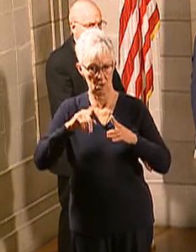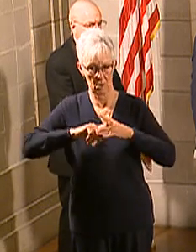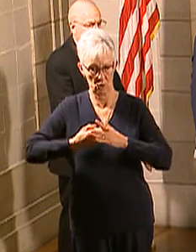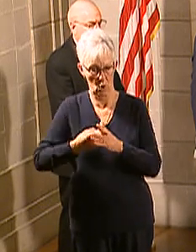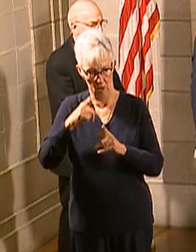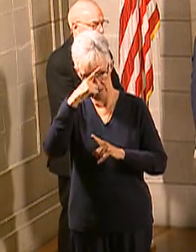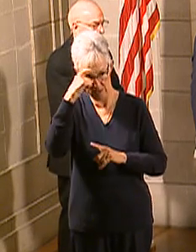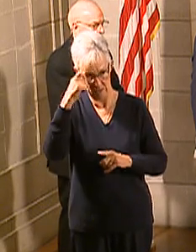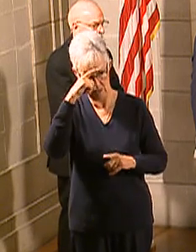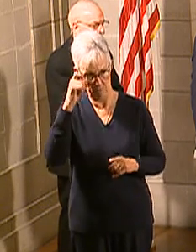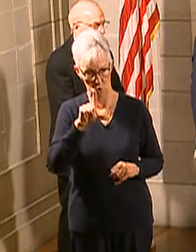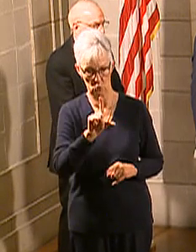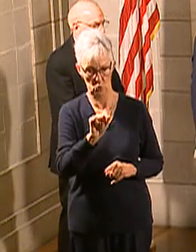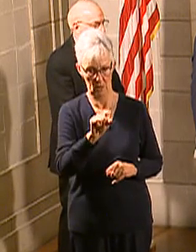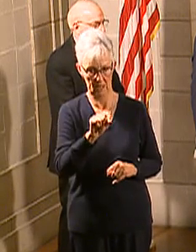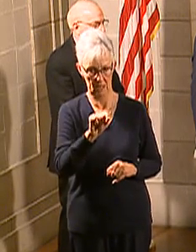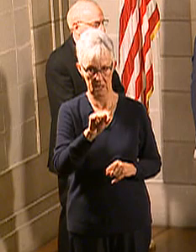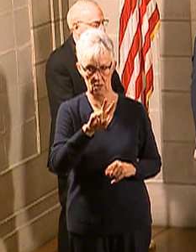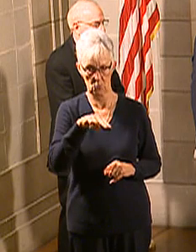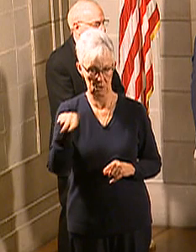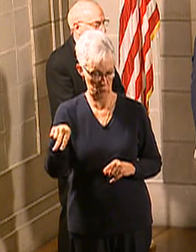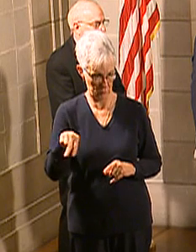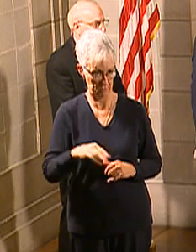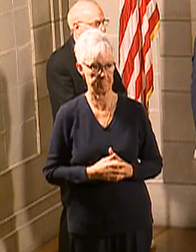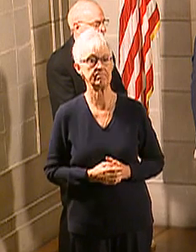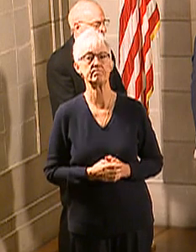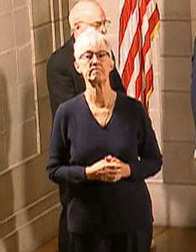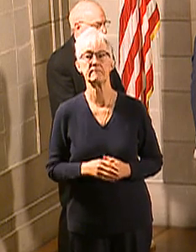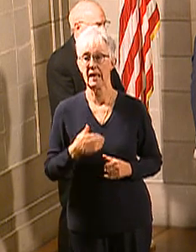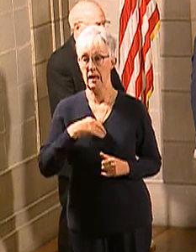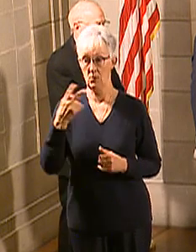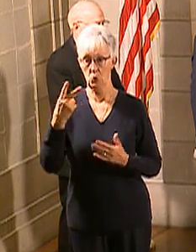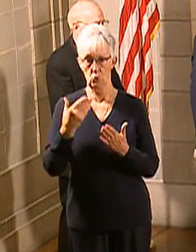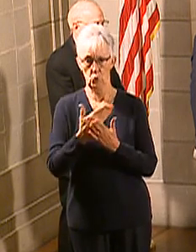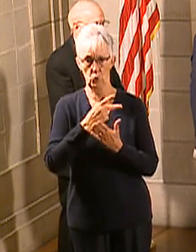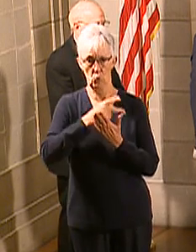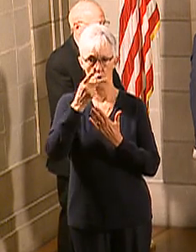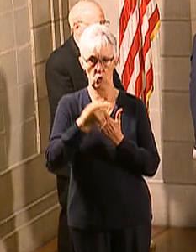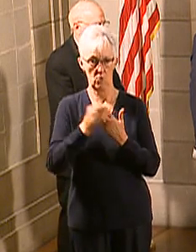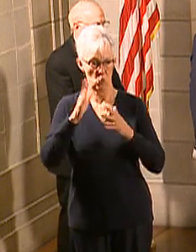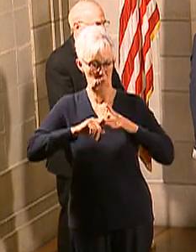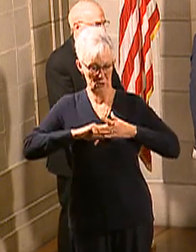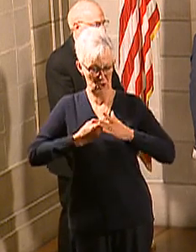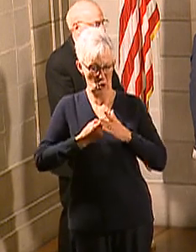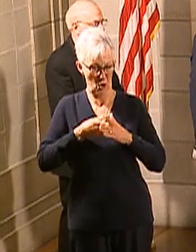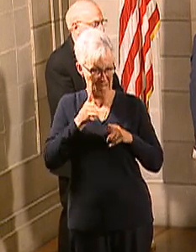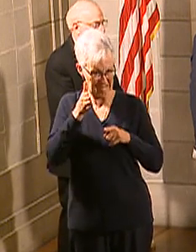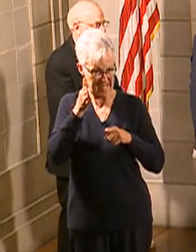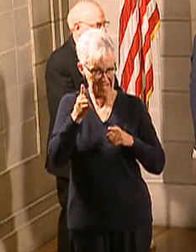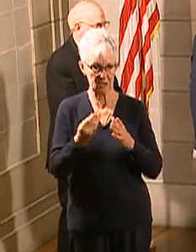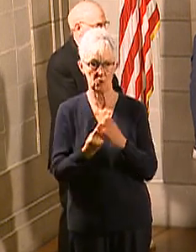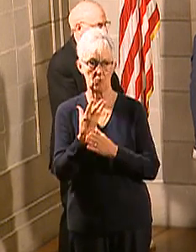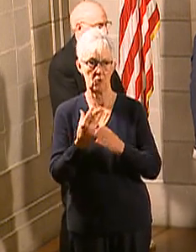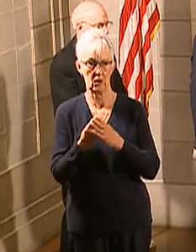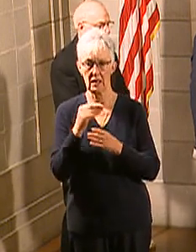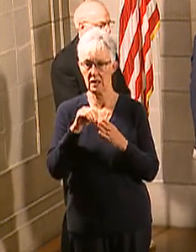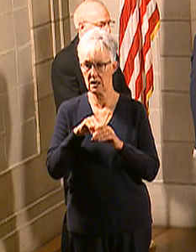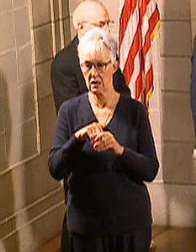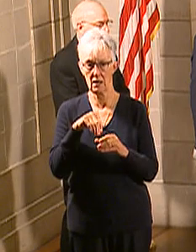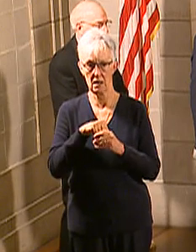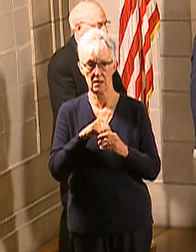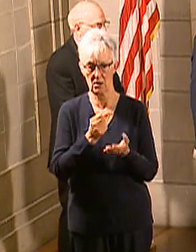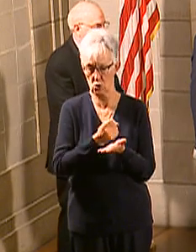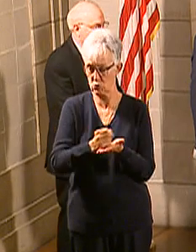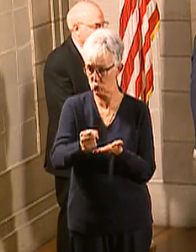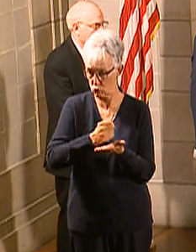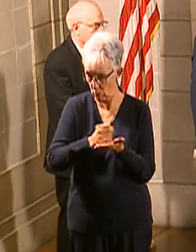2022. We're also very excited about 2 new programs that we'll be launching this spring in the construction industry. We'll